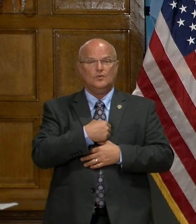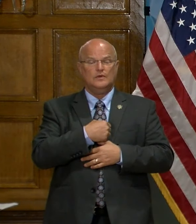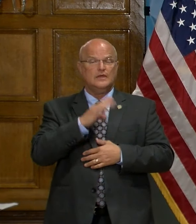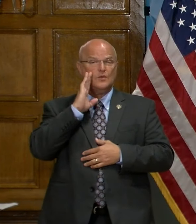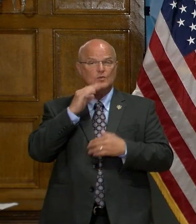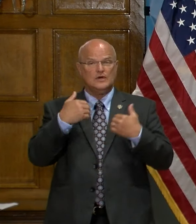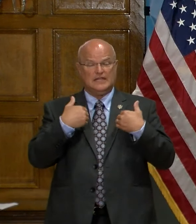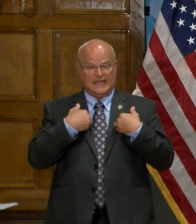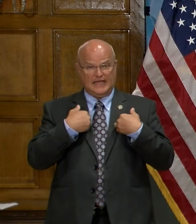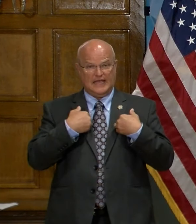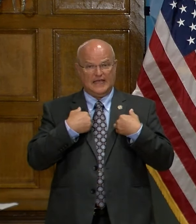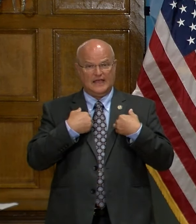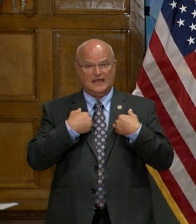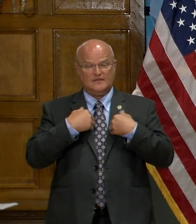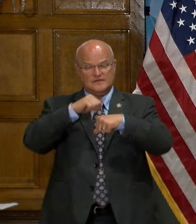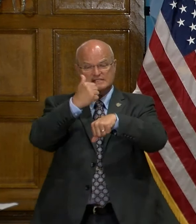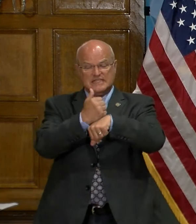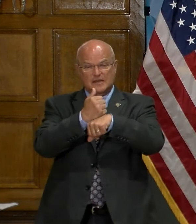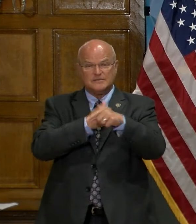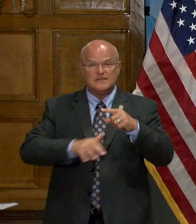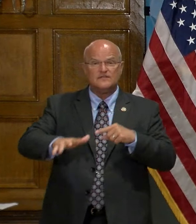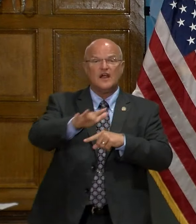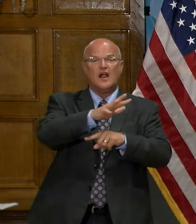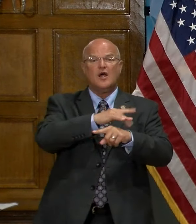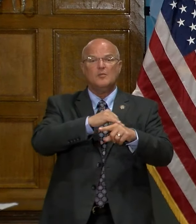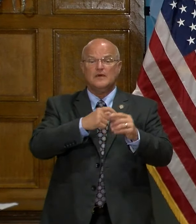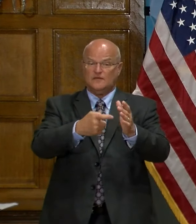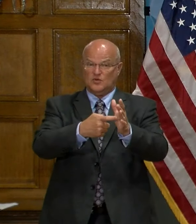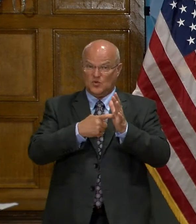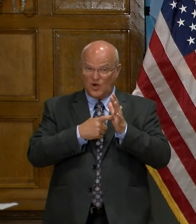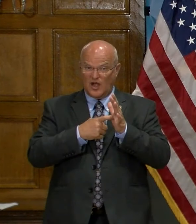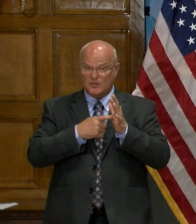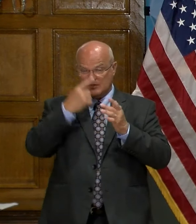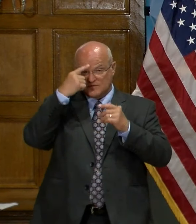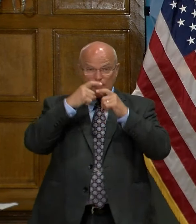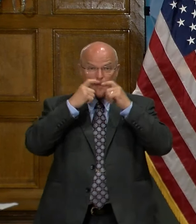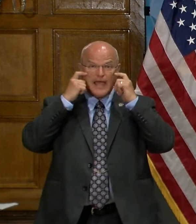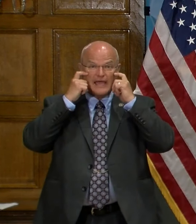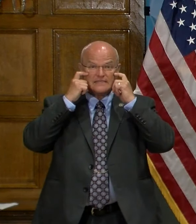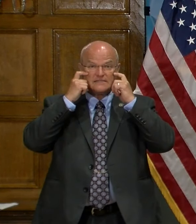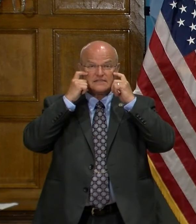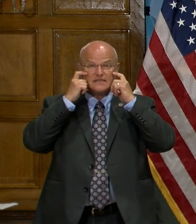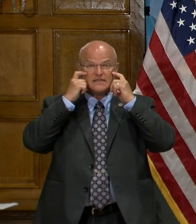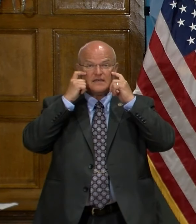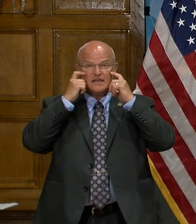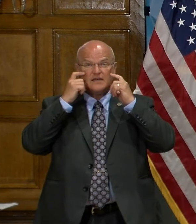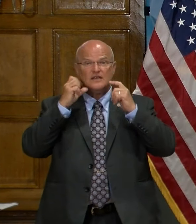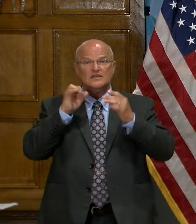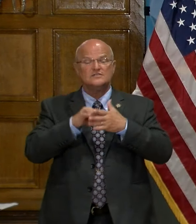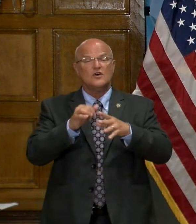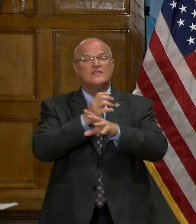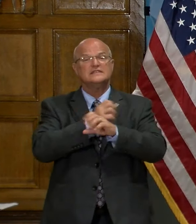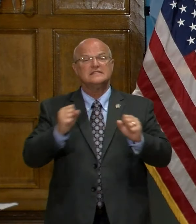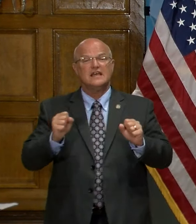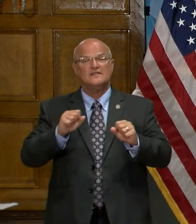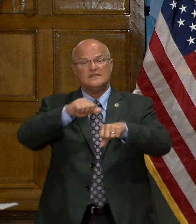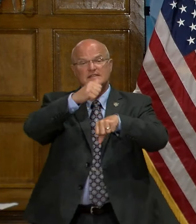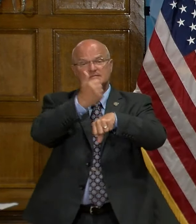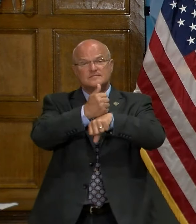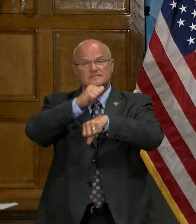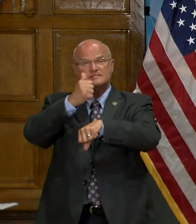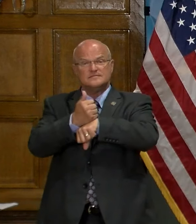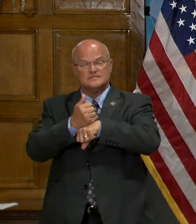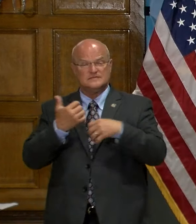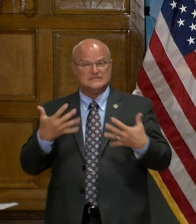We'll have an established environment there. There'll be requirements for masks, so the safety protocols are